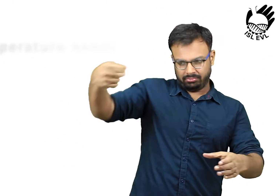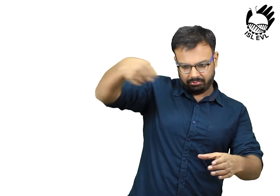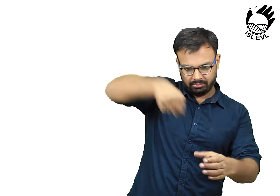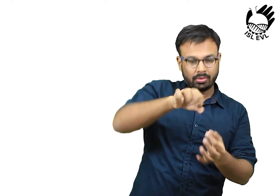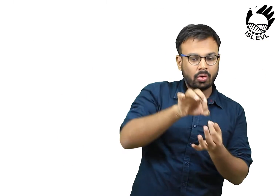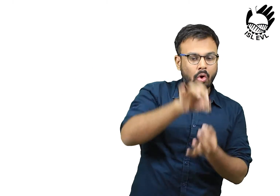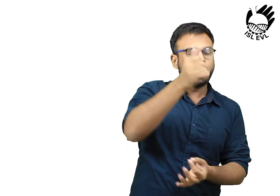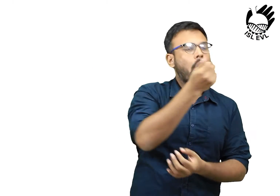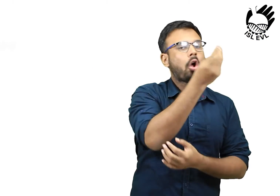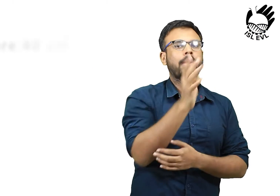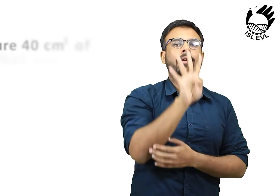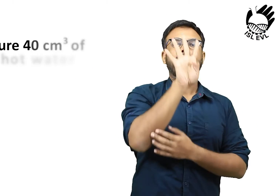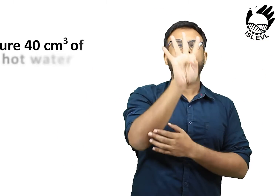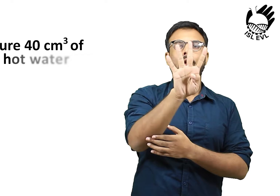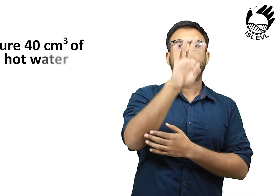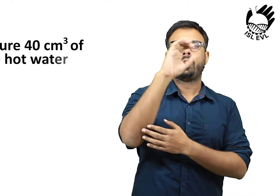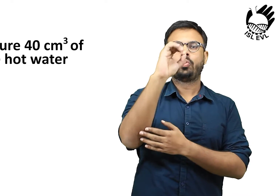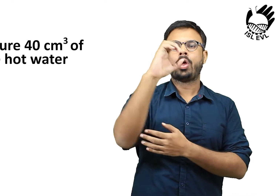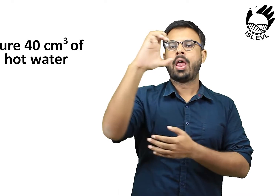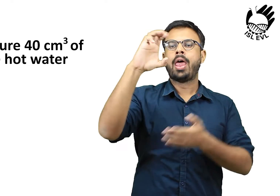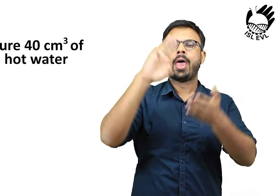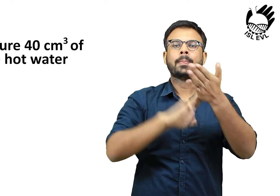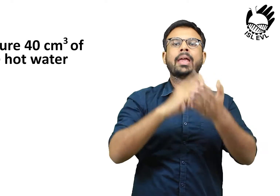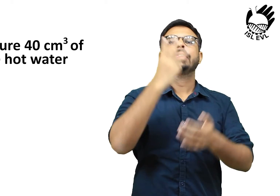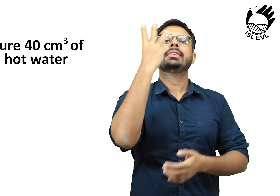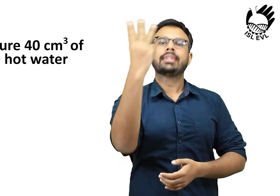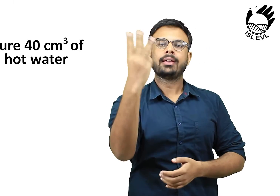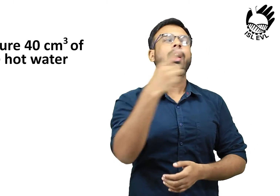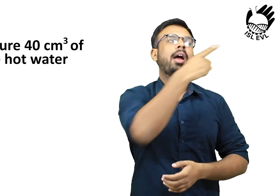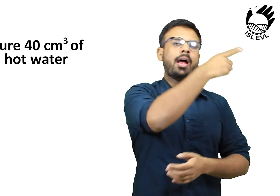transfer this to the container with the sample inside.